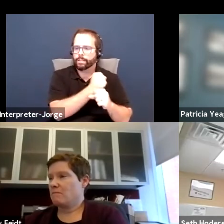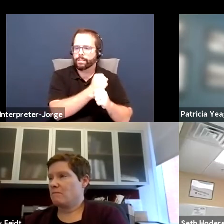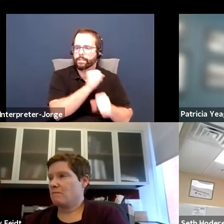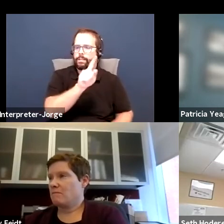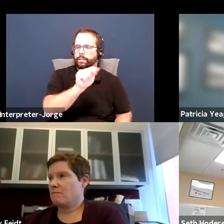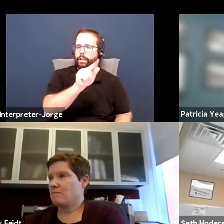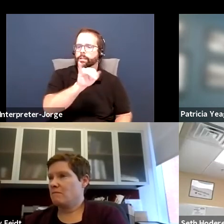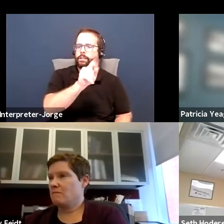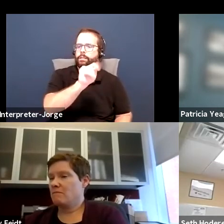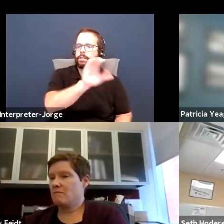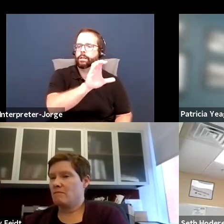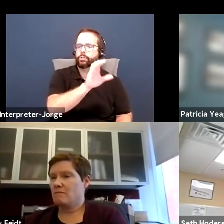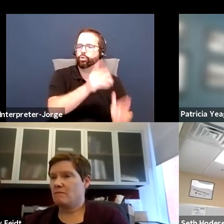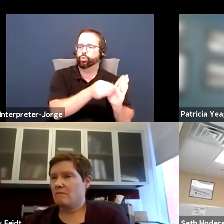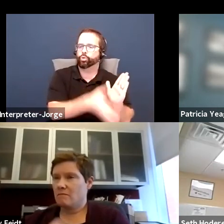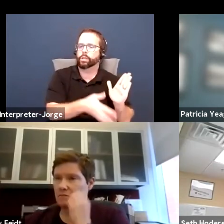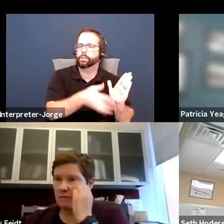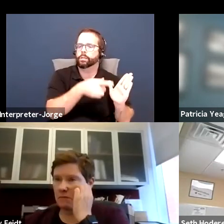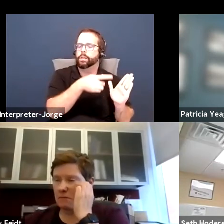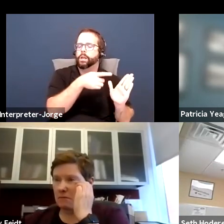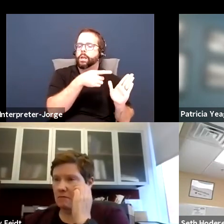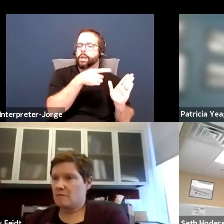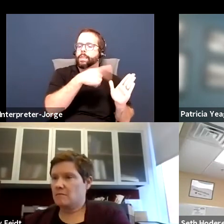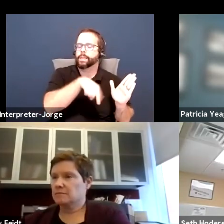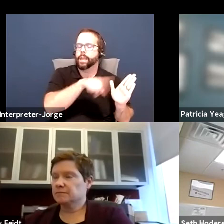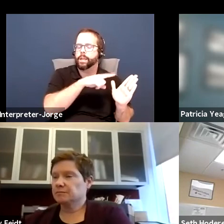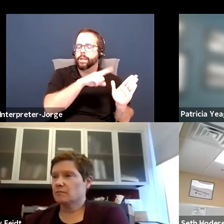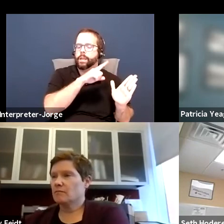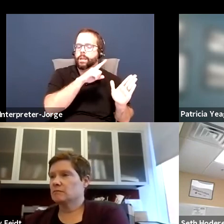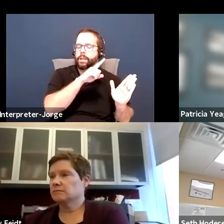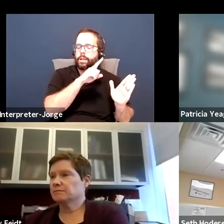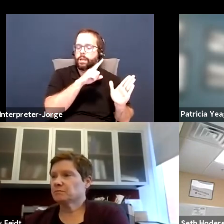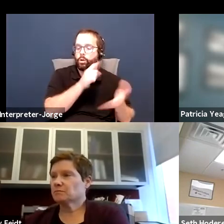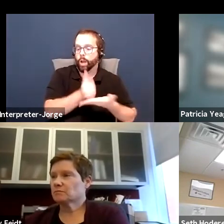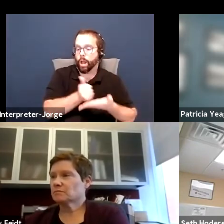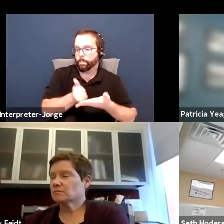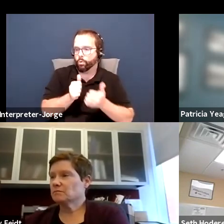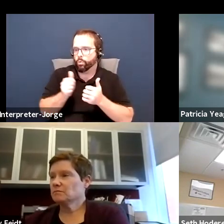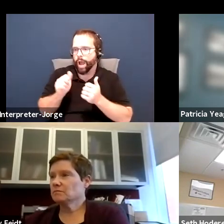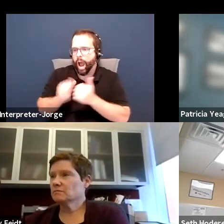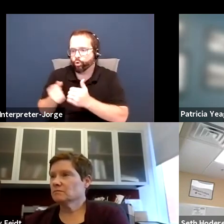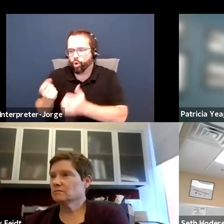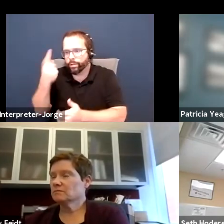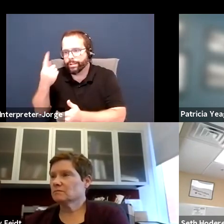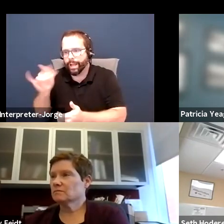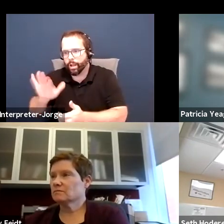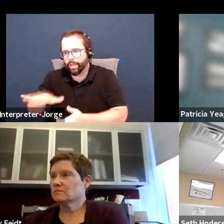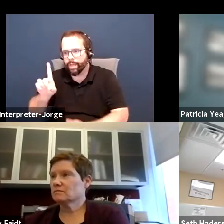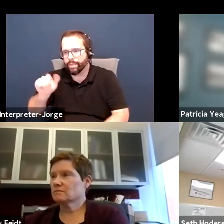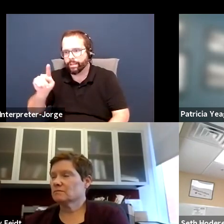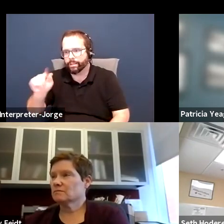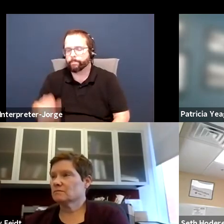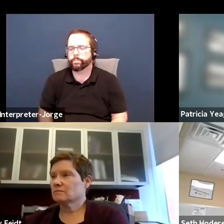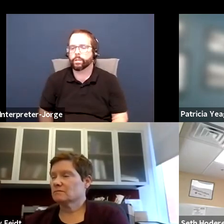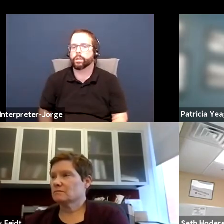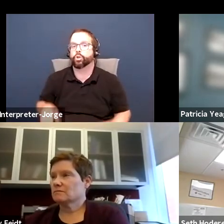without paying very much. You can always hire a statistician to help you, a program evaluator. They're out